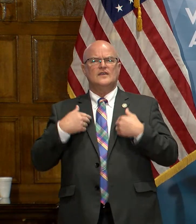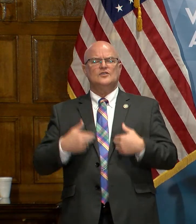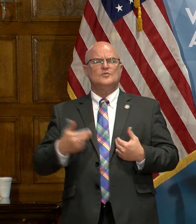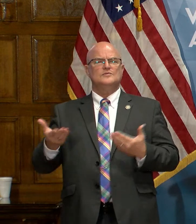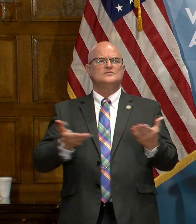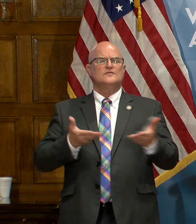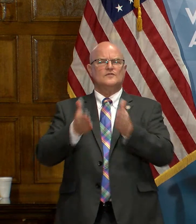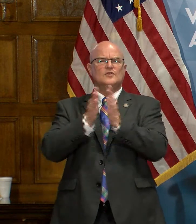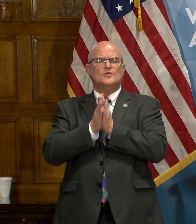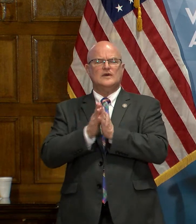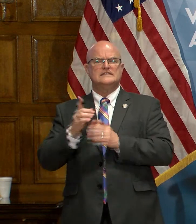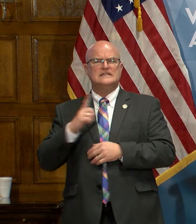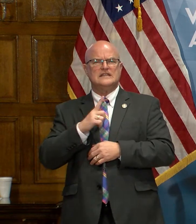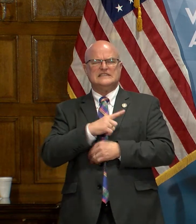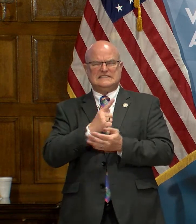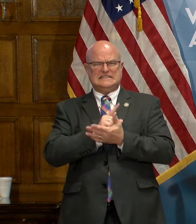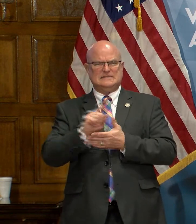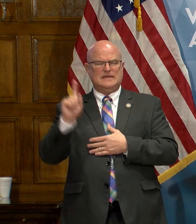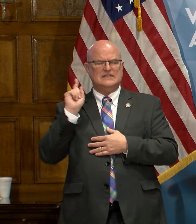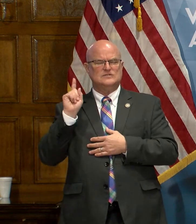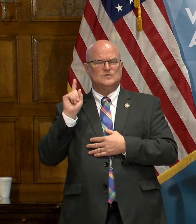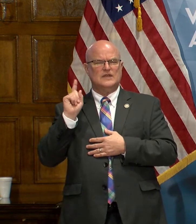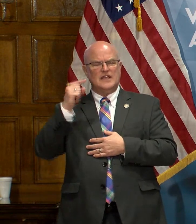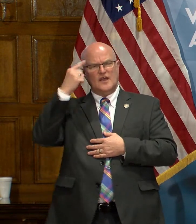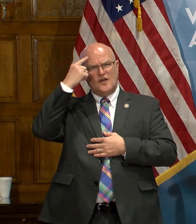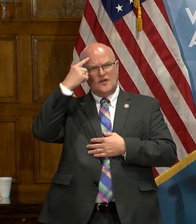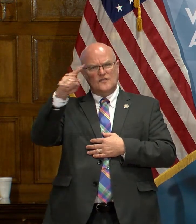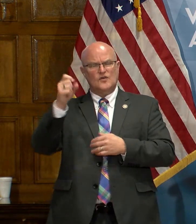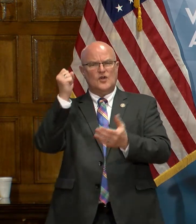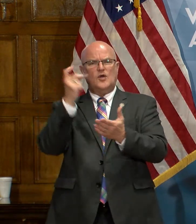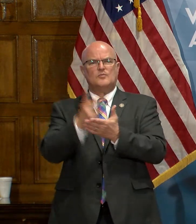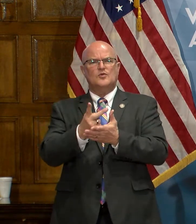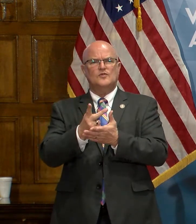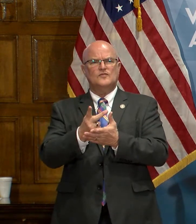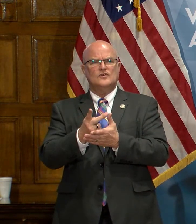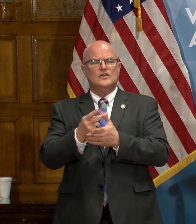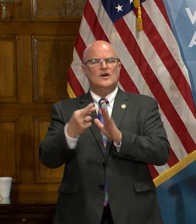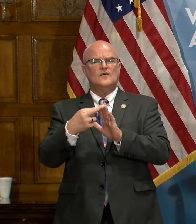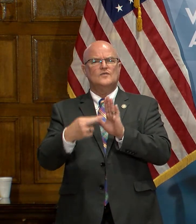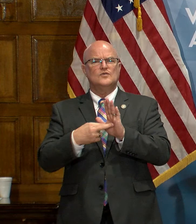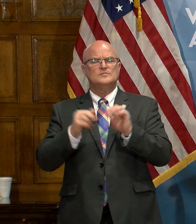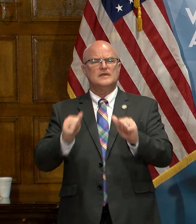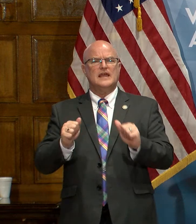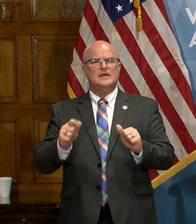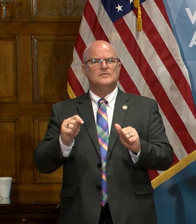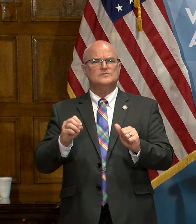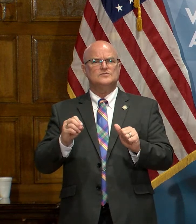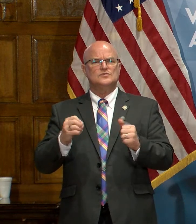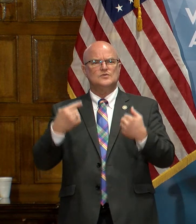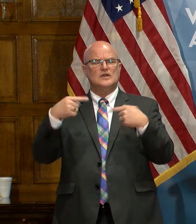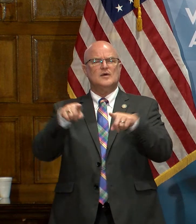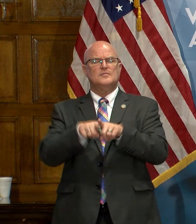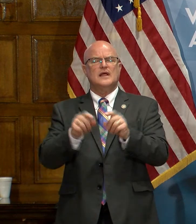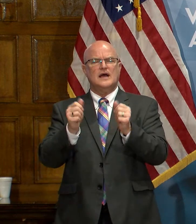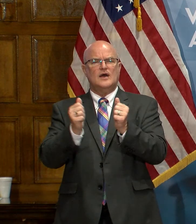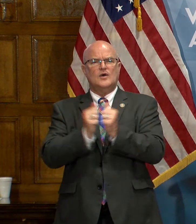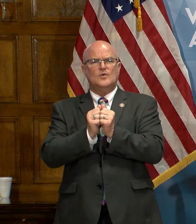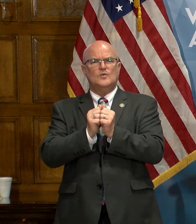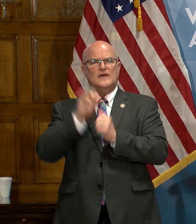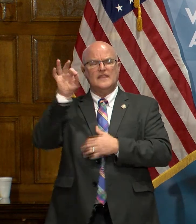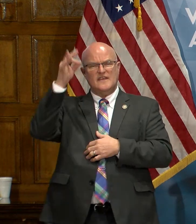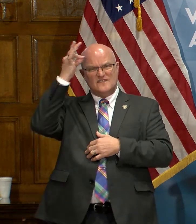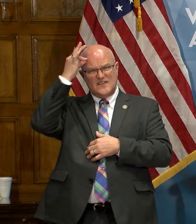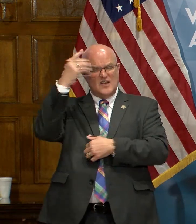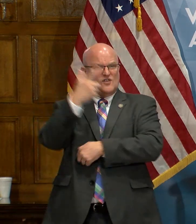their request to the legislature this week for approval of rules to be able to comply with the